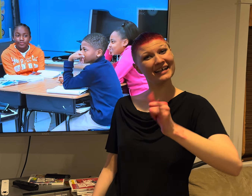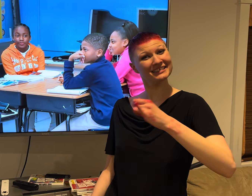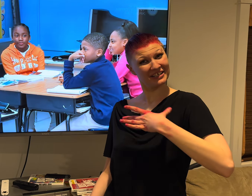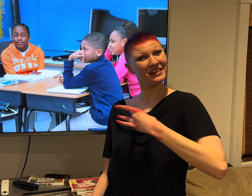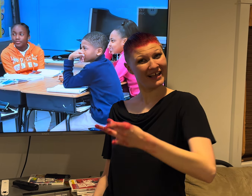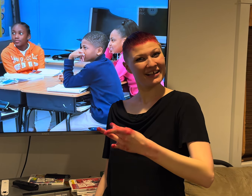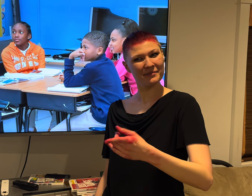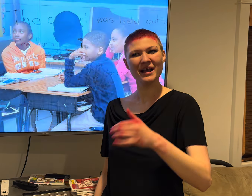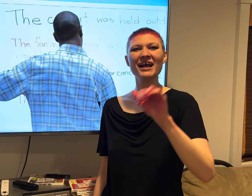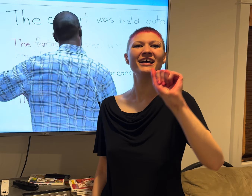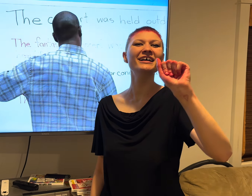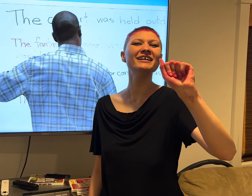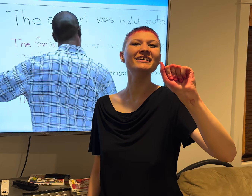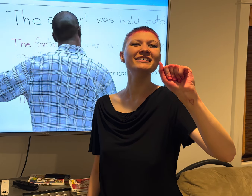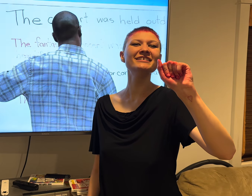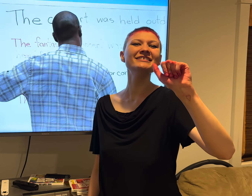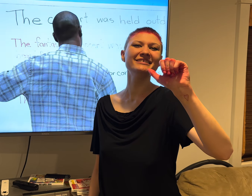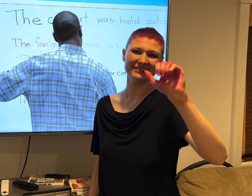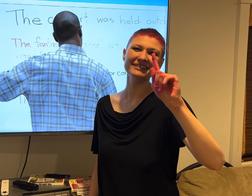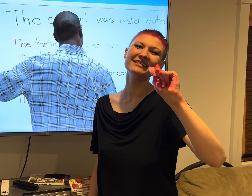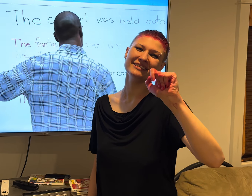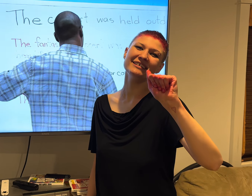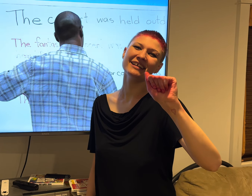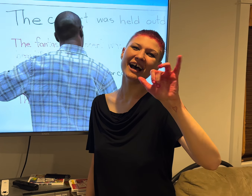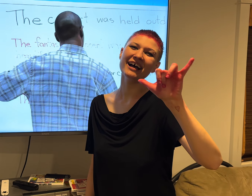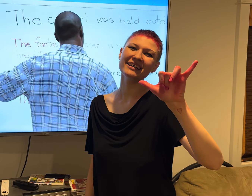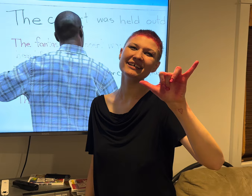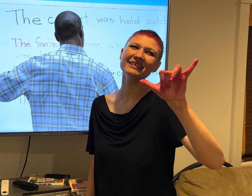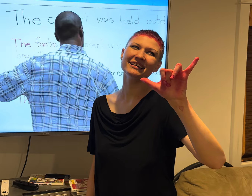That's okay. You heard a new edition? Y'all heard a new edition?